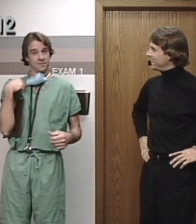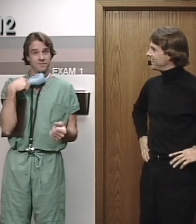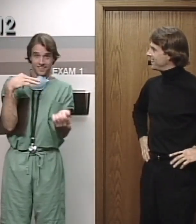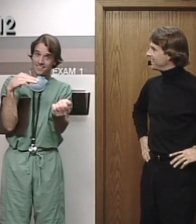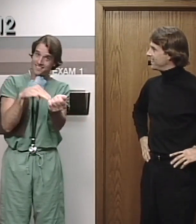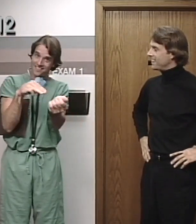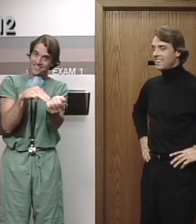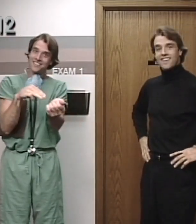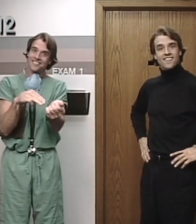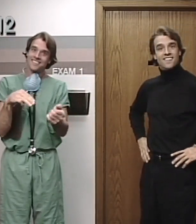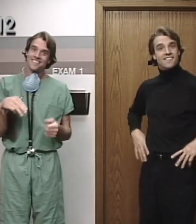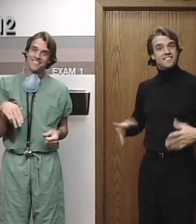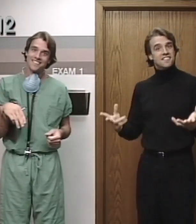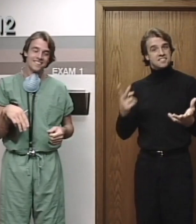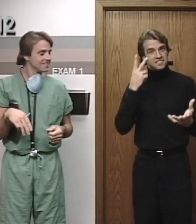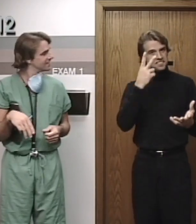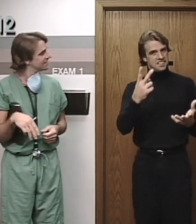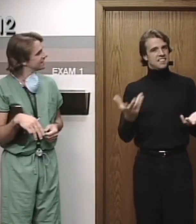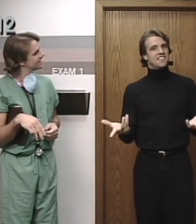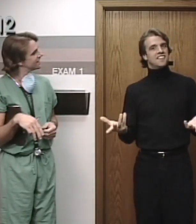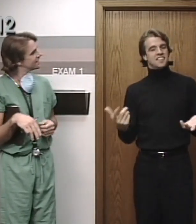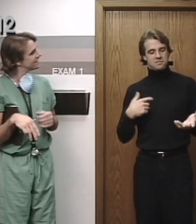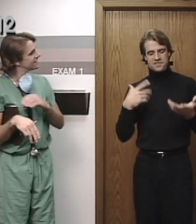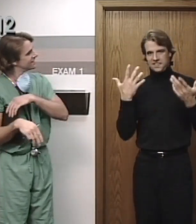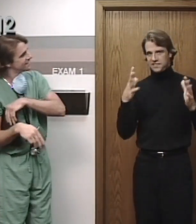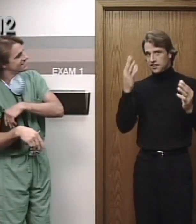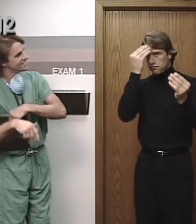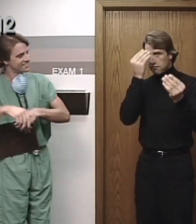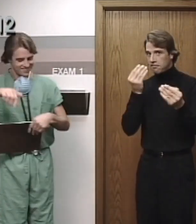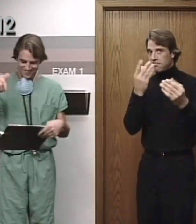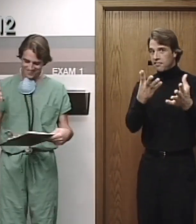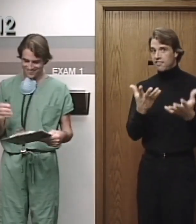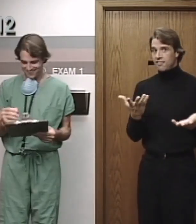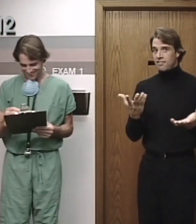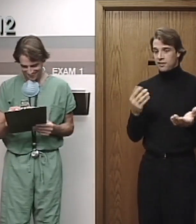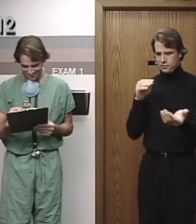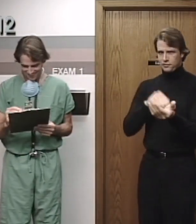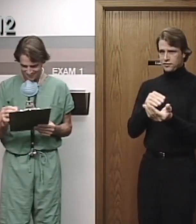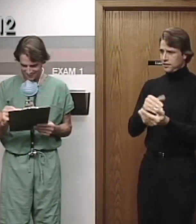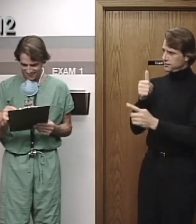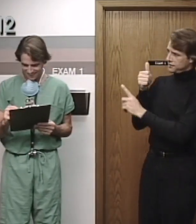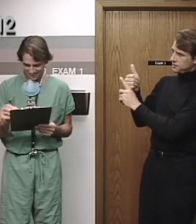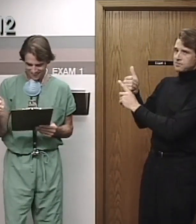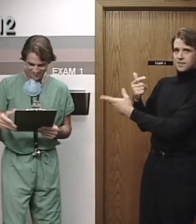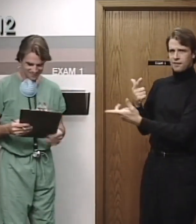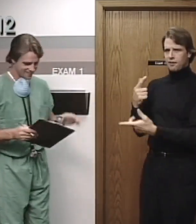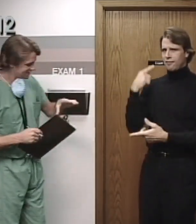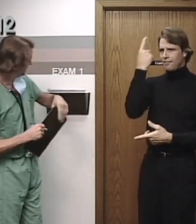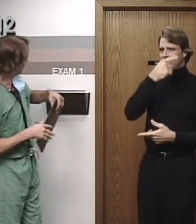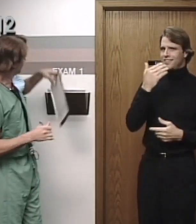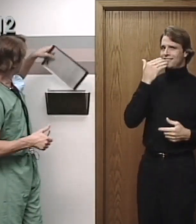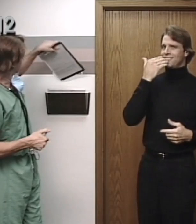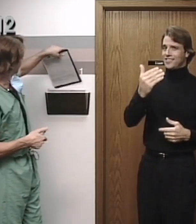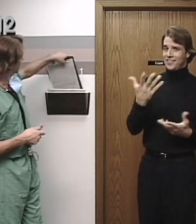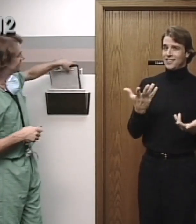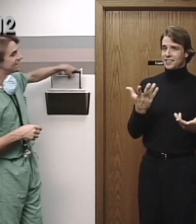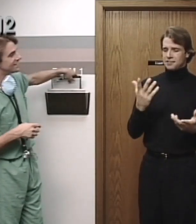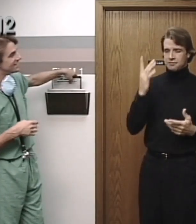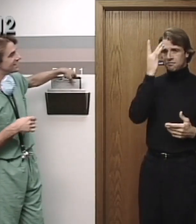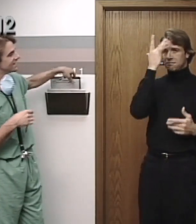As I told you, the doctor is very handsome